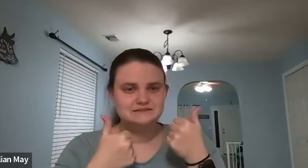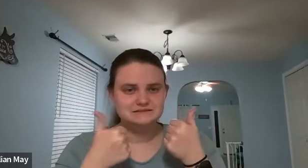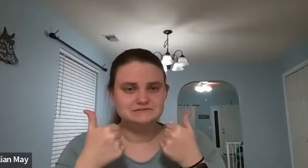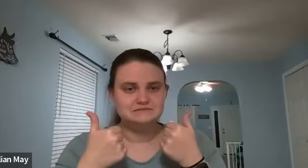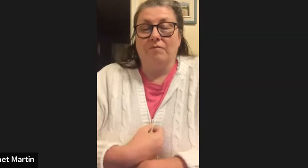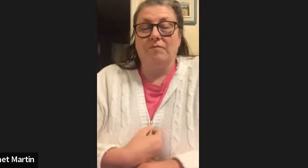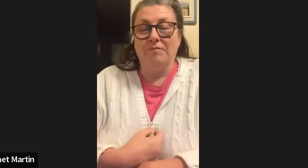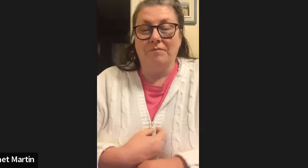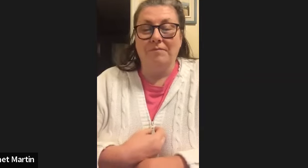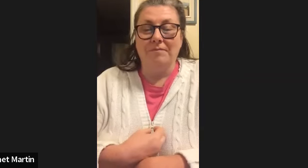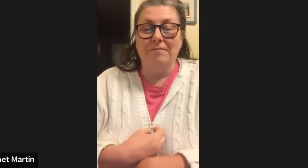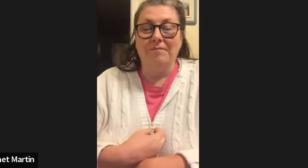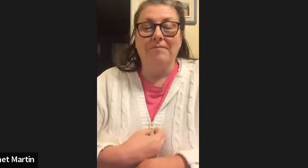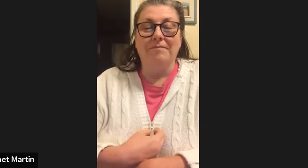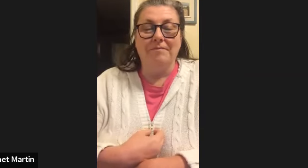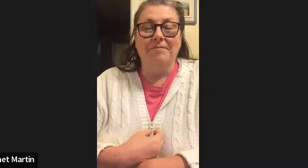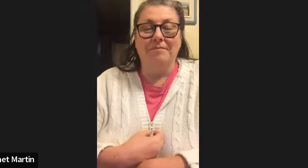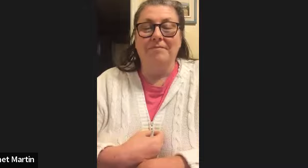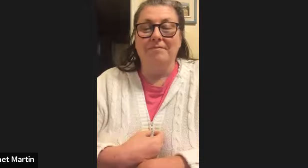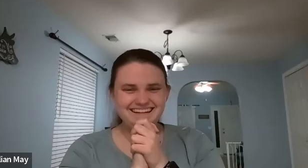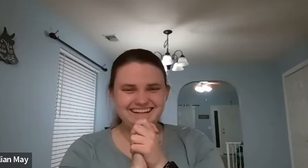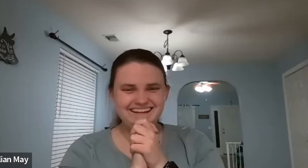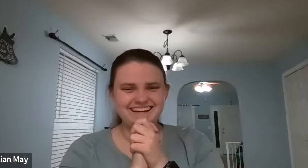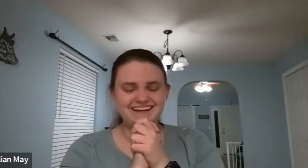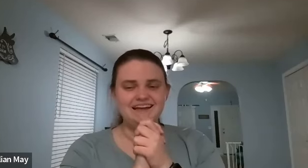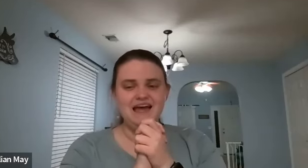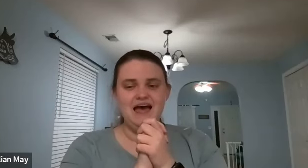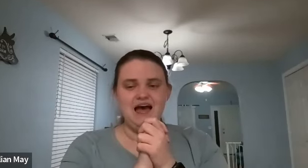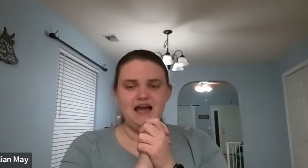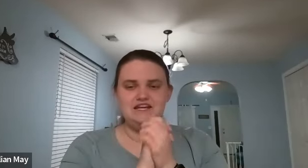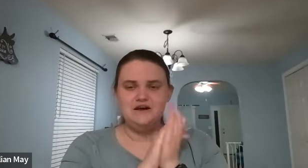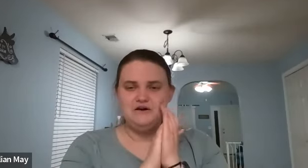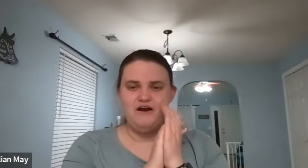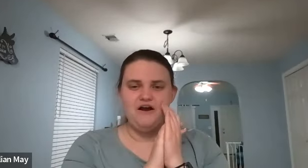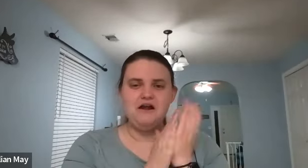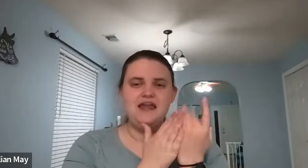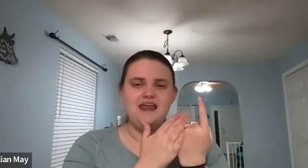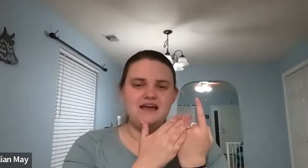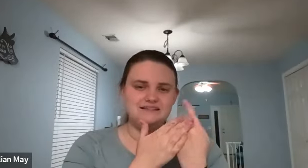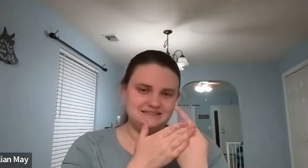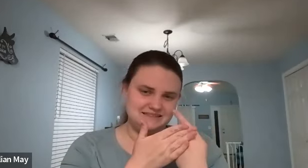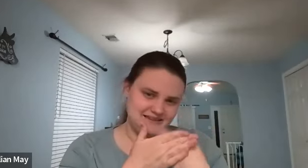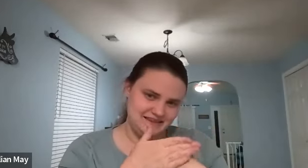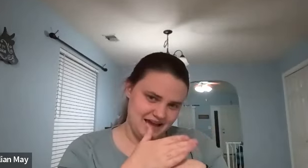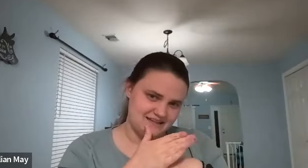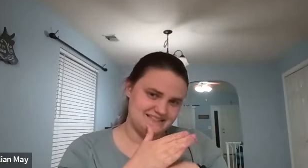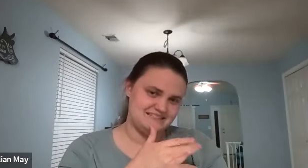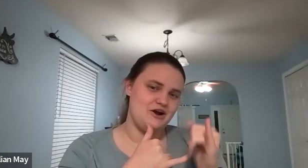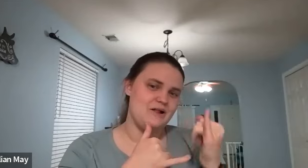Good. Perfect. Good. I know our next class is